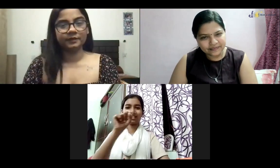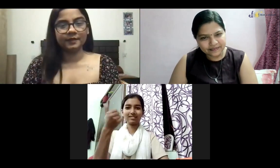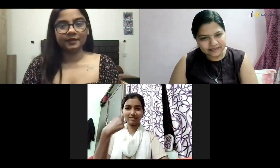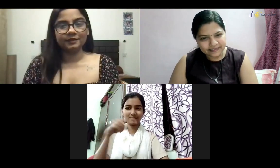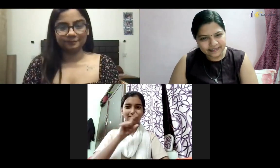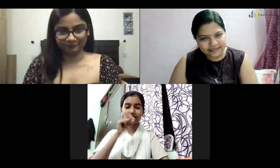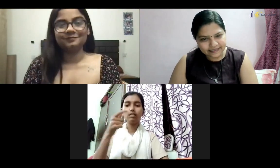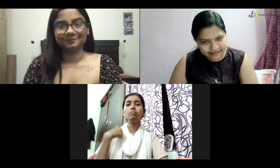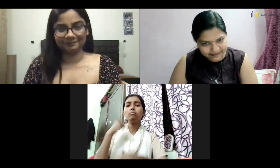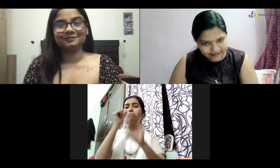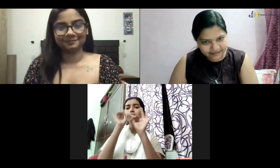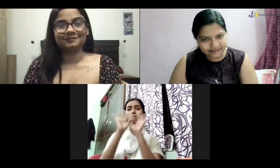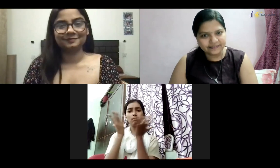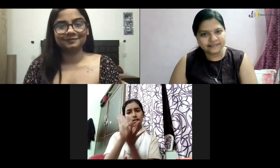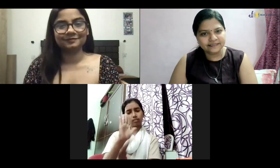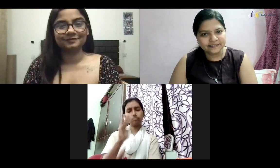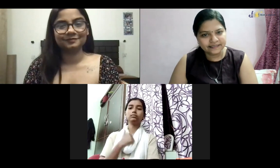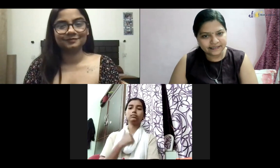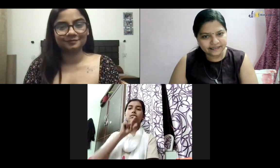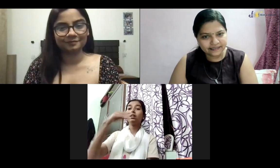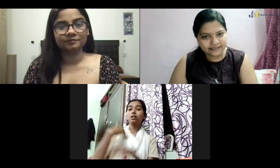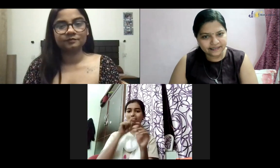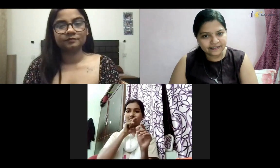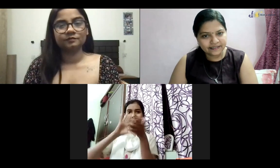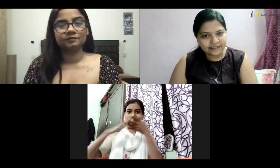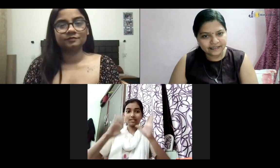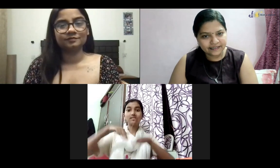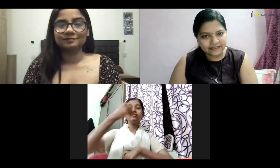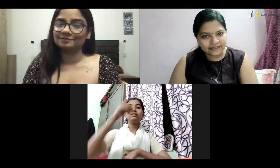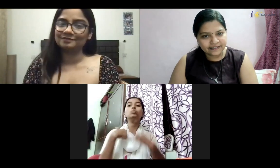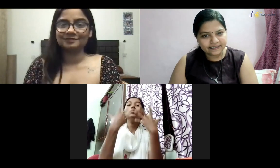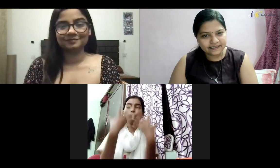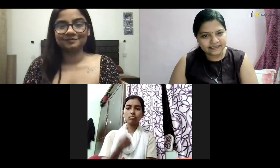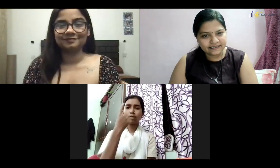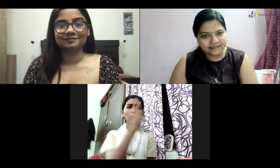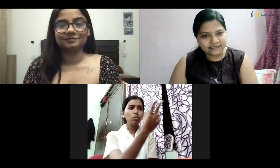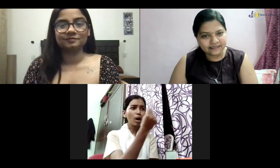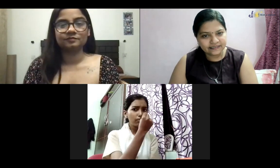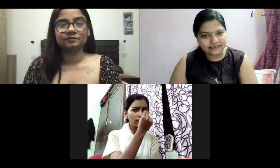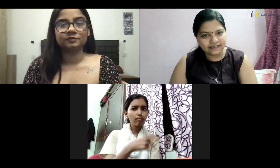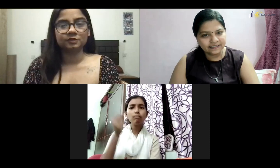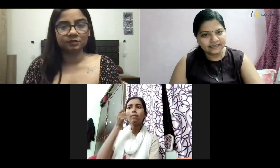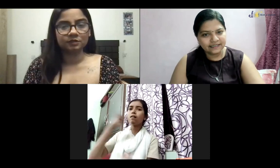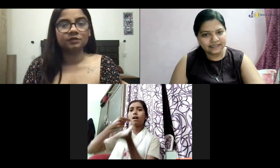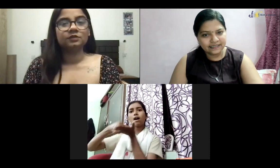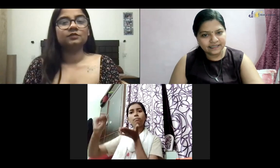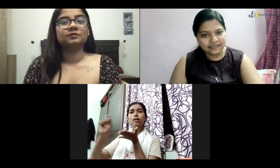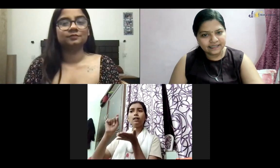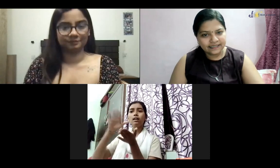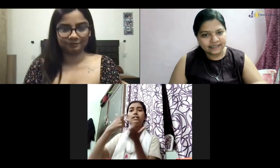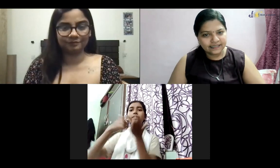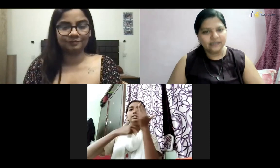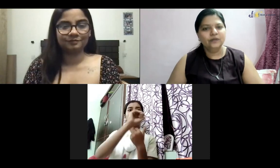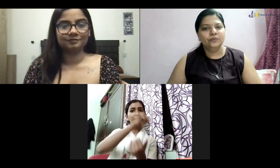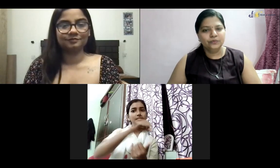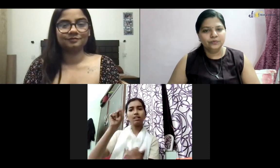So earlier I had the experience when I studied 10th in my family. After they asked me, I told